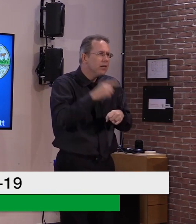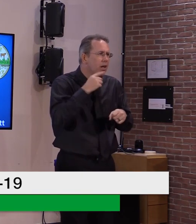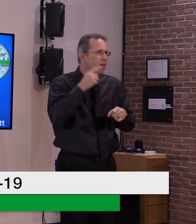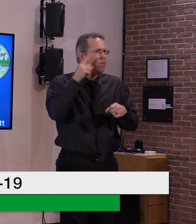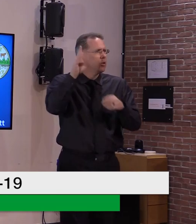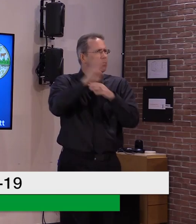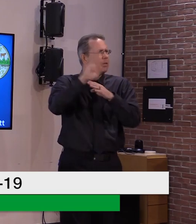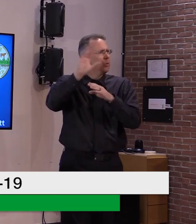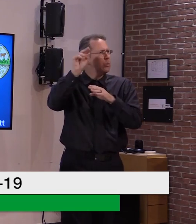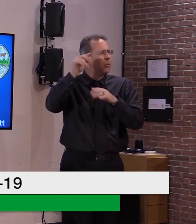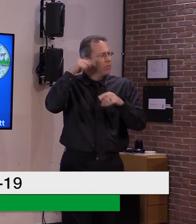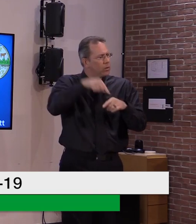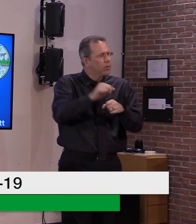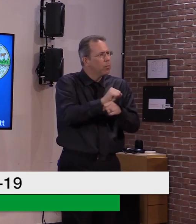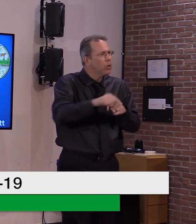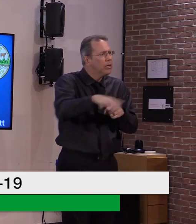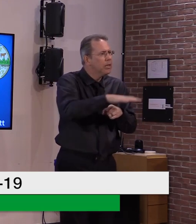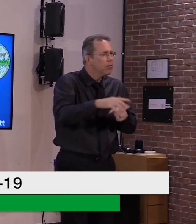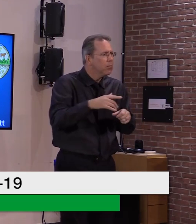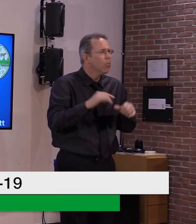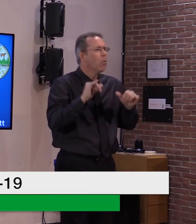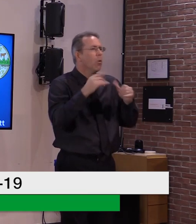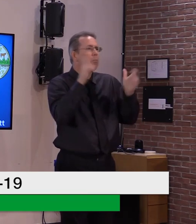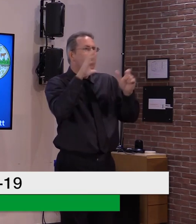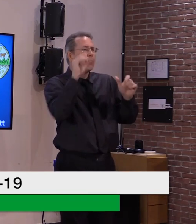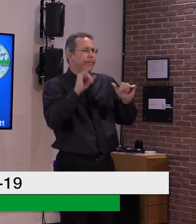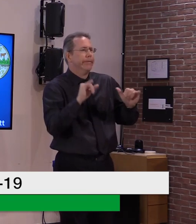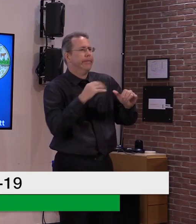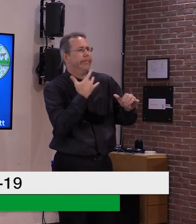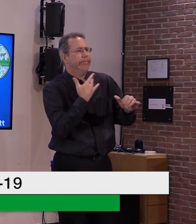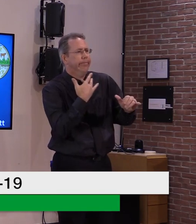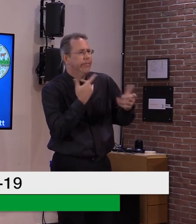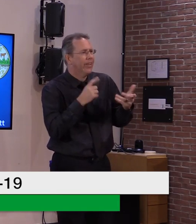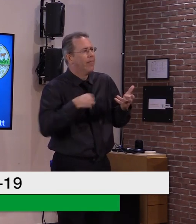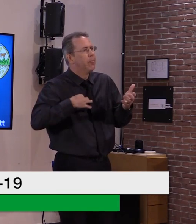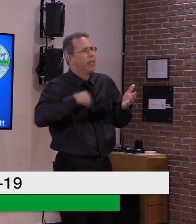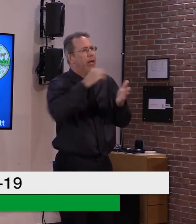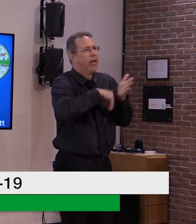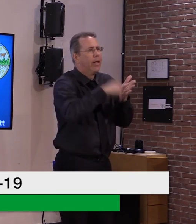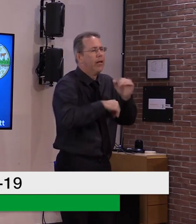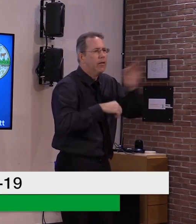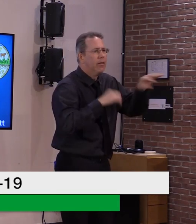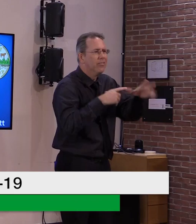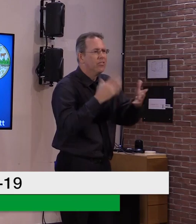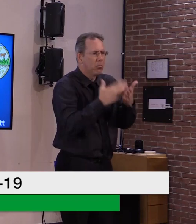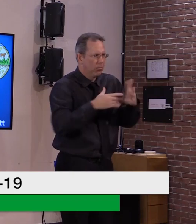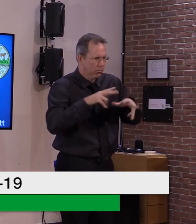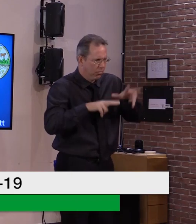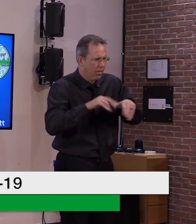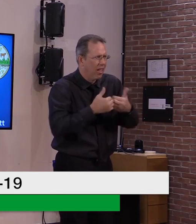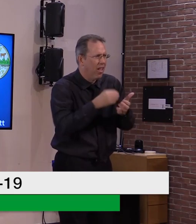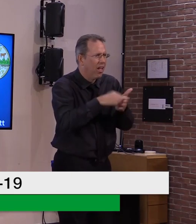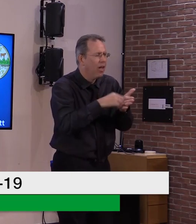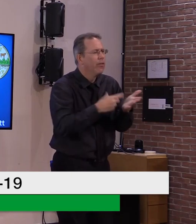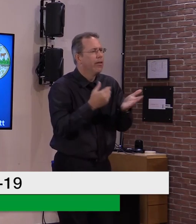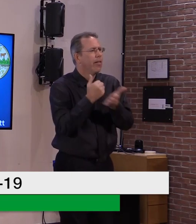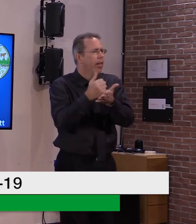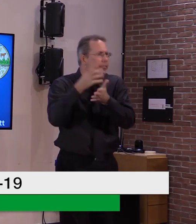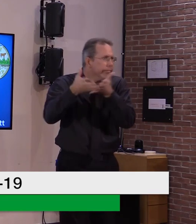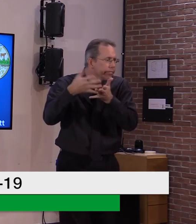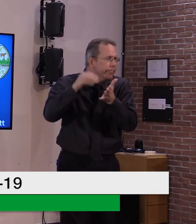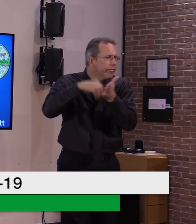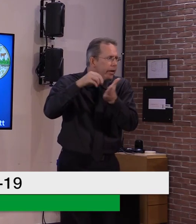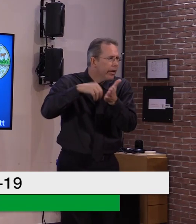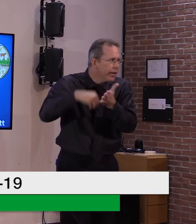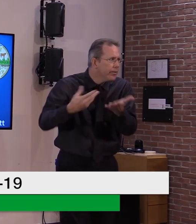did allow them uh you know to in almost every instance to make the decision to apply again a lot of these companies are large bureaucratic companies it took them a little